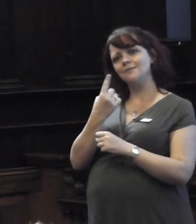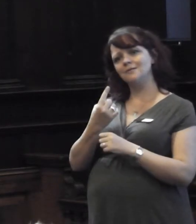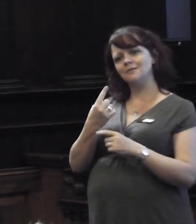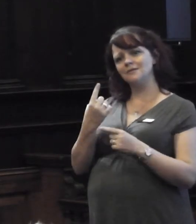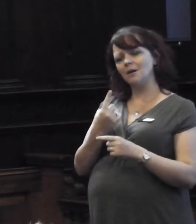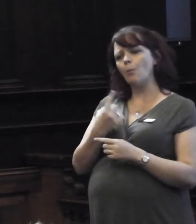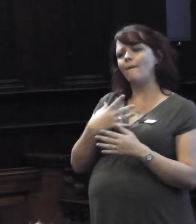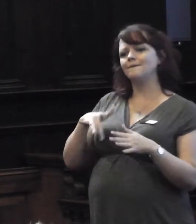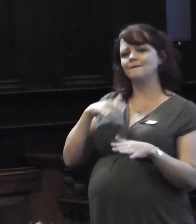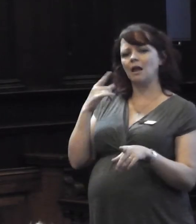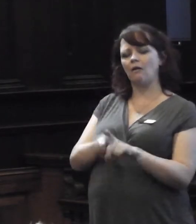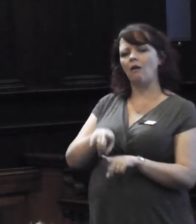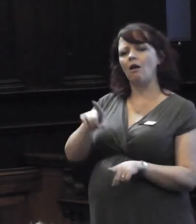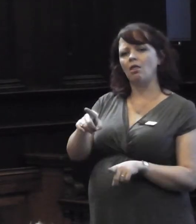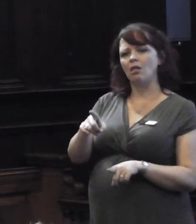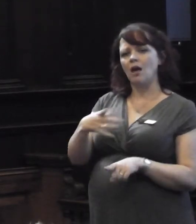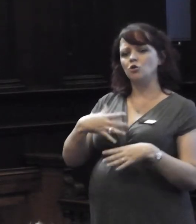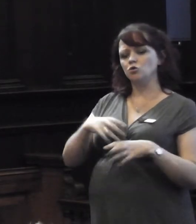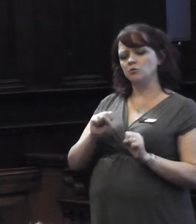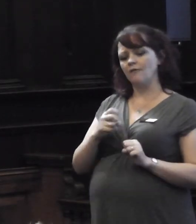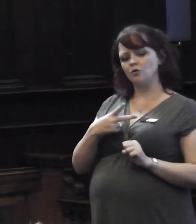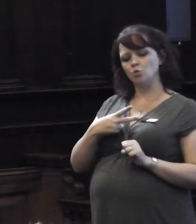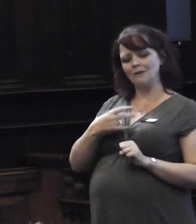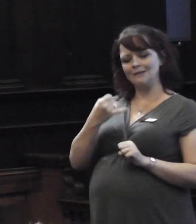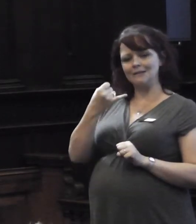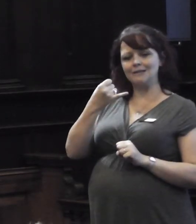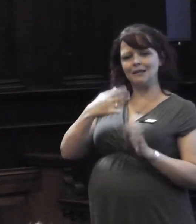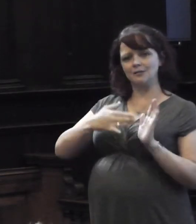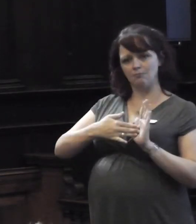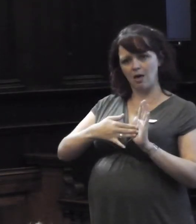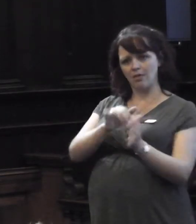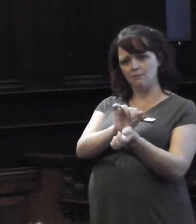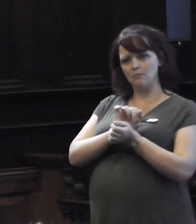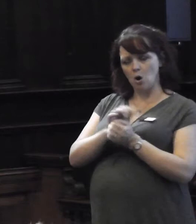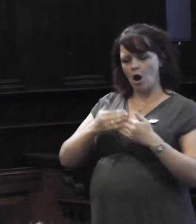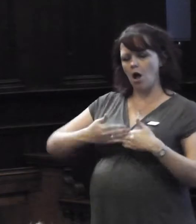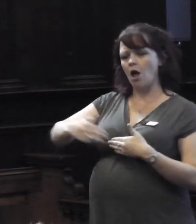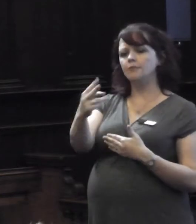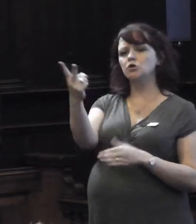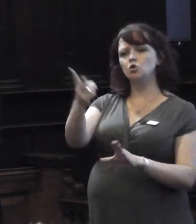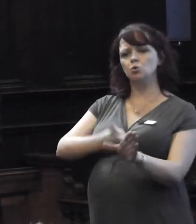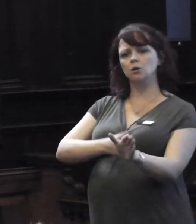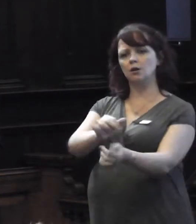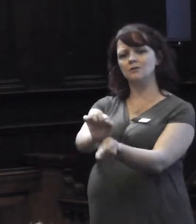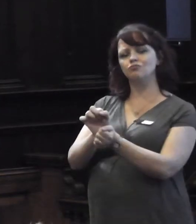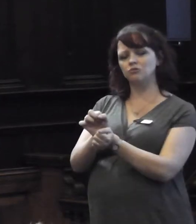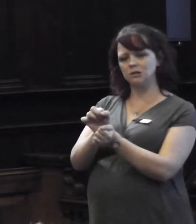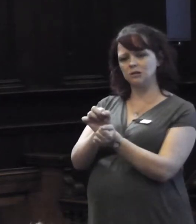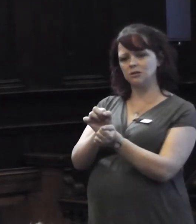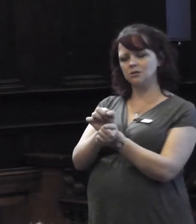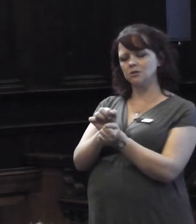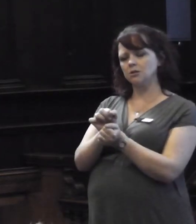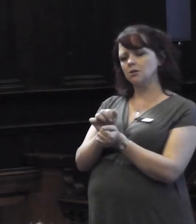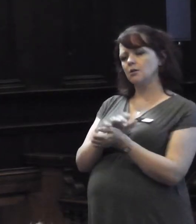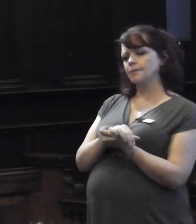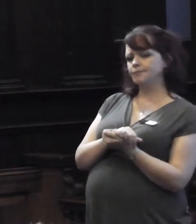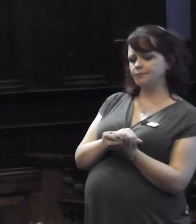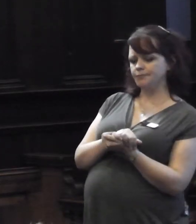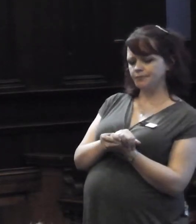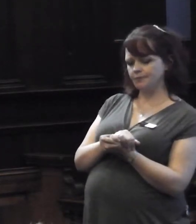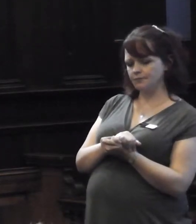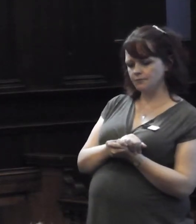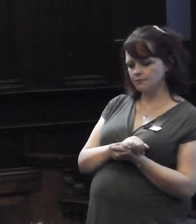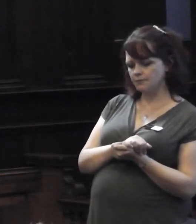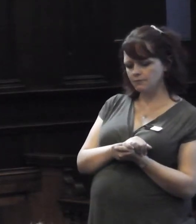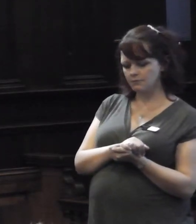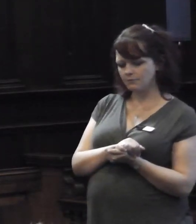2 years custody. For young offenders, of course, the custody threshold usually will